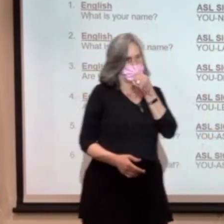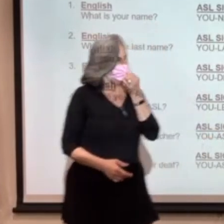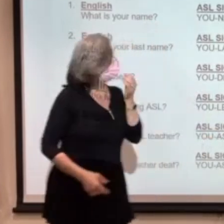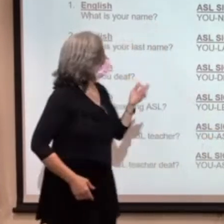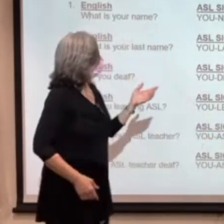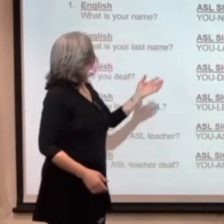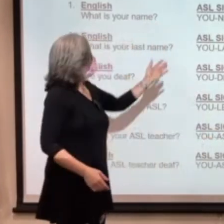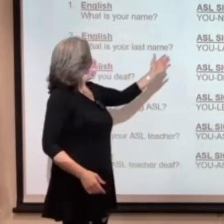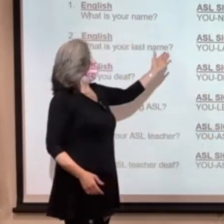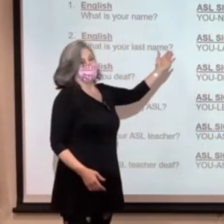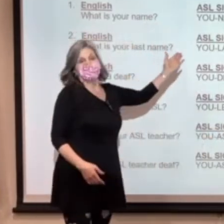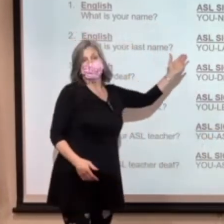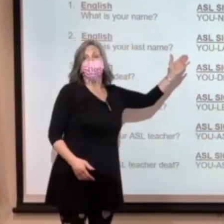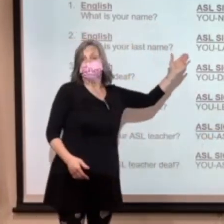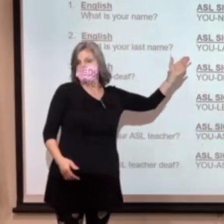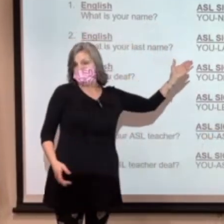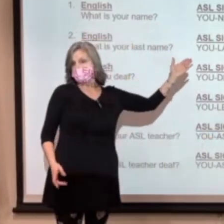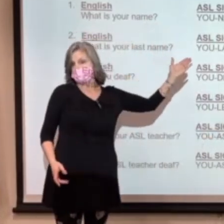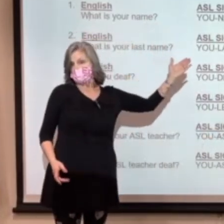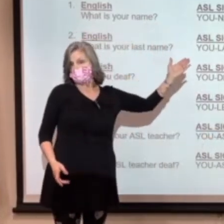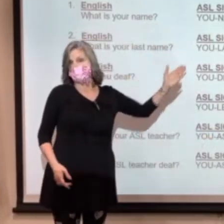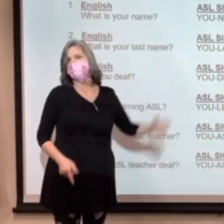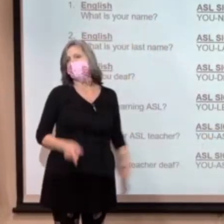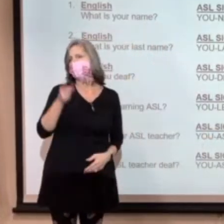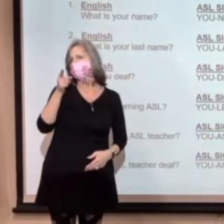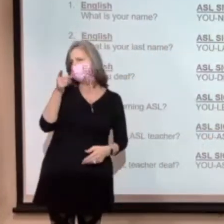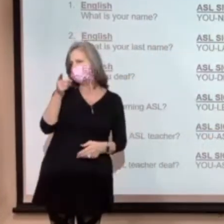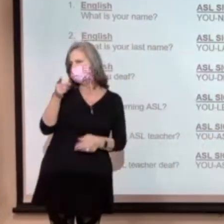Okay. Now, hopefully at this point, you can answer that question. So if I signed,